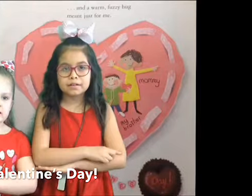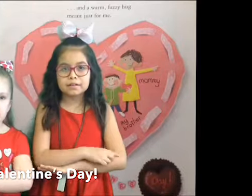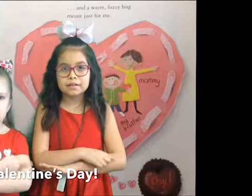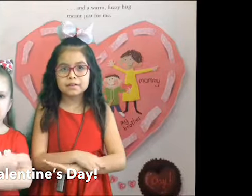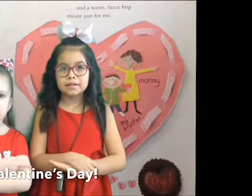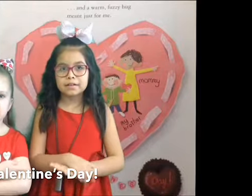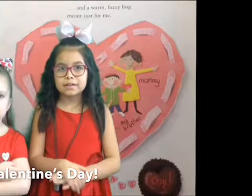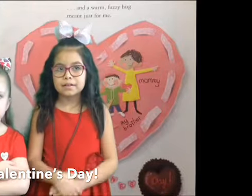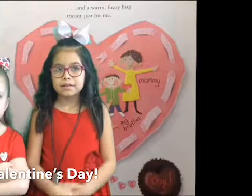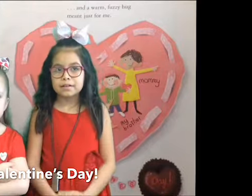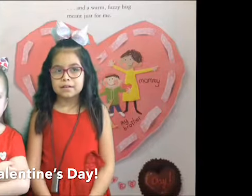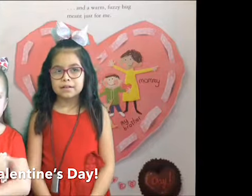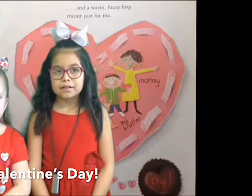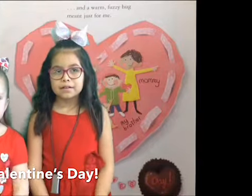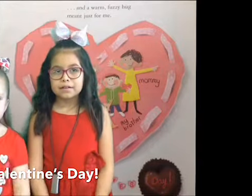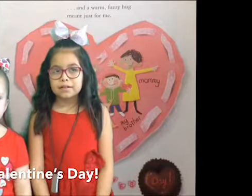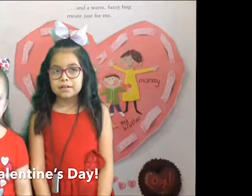Happy Valentine's Day.